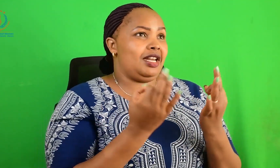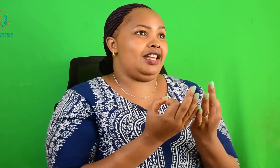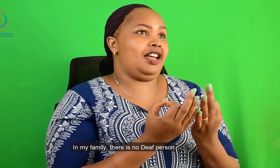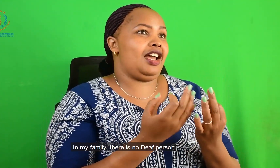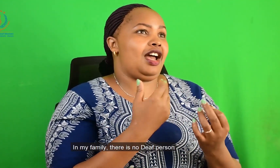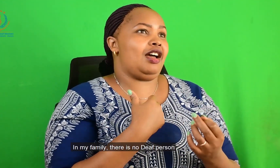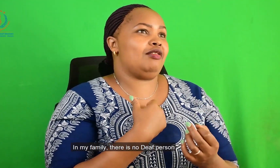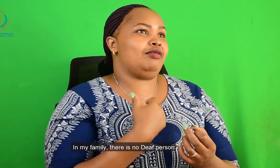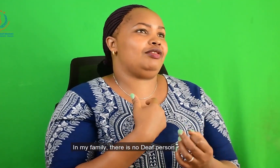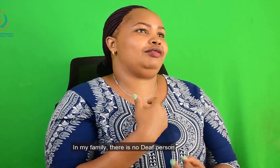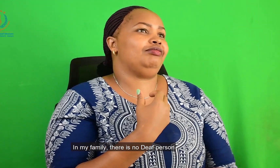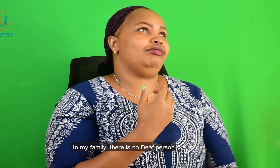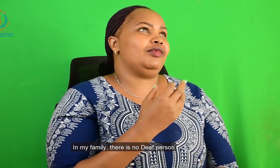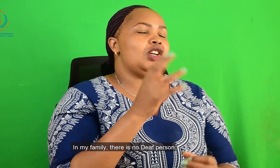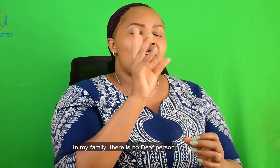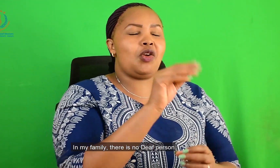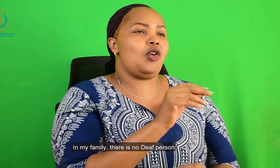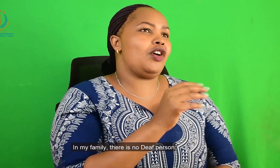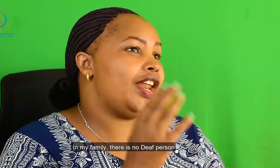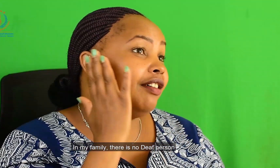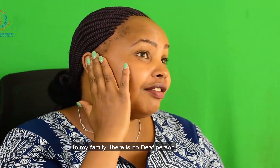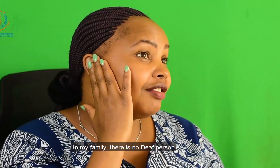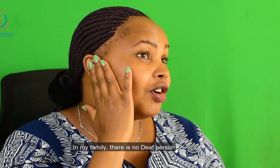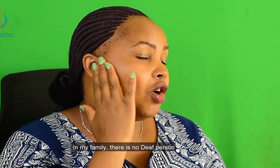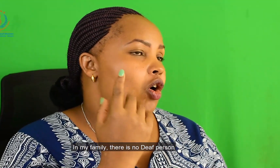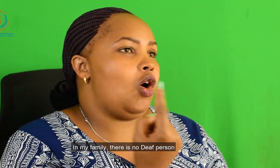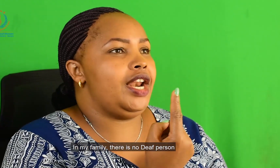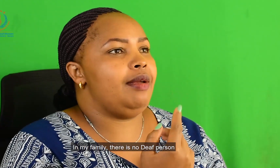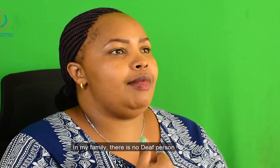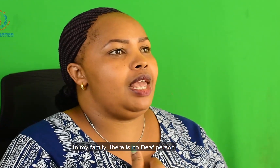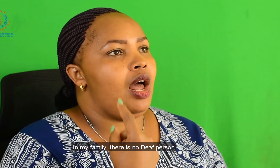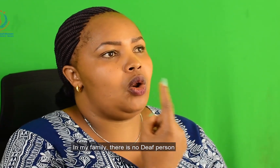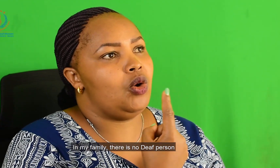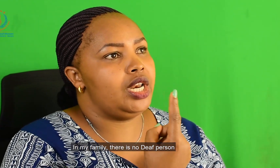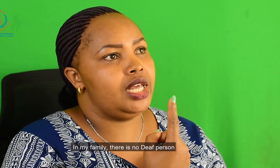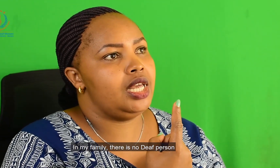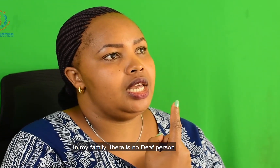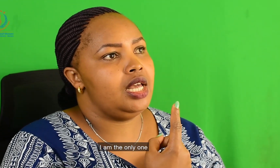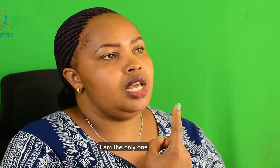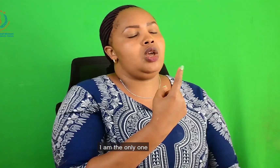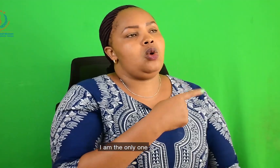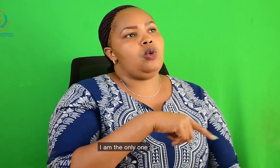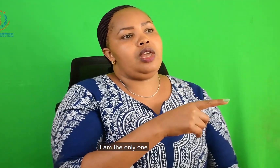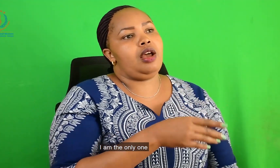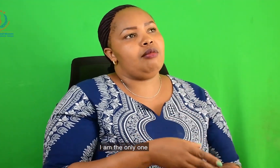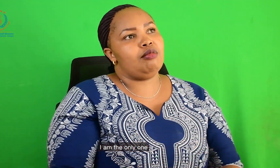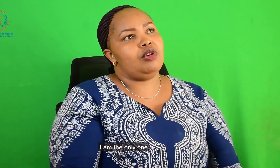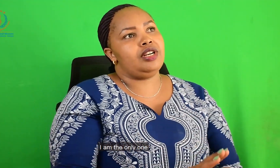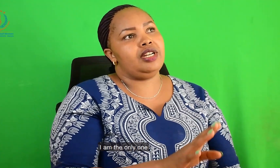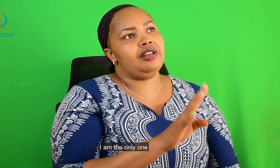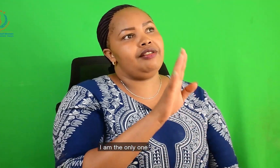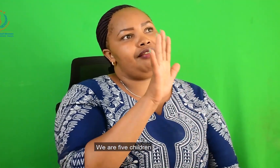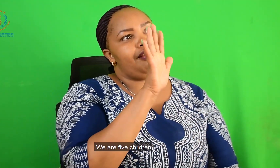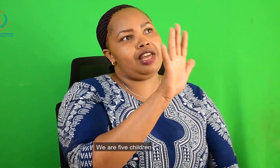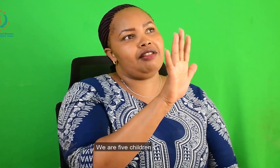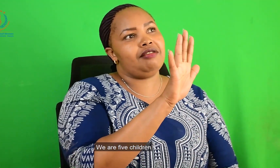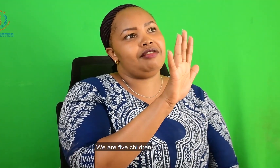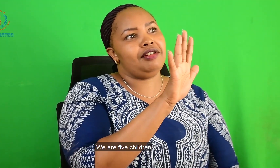In my family, there is no deaf person. I'm the only one. We have 5